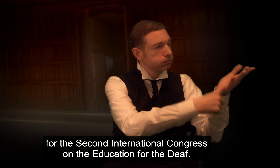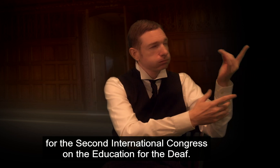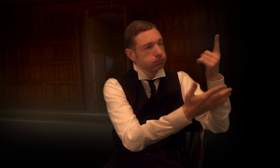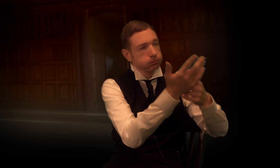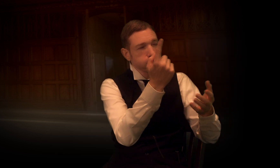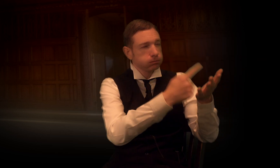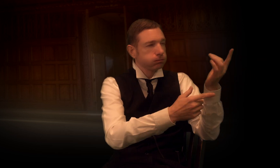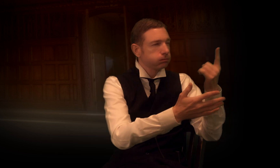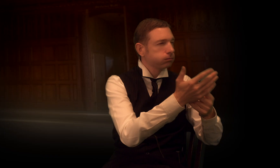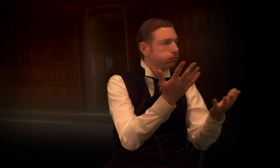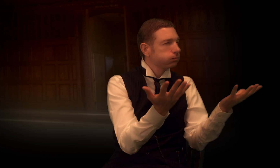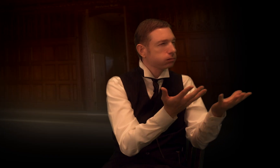Deaf.